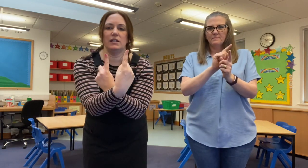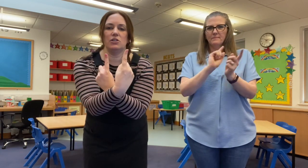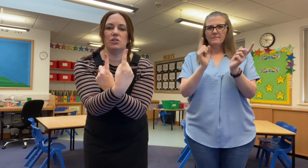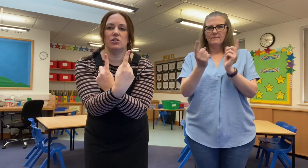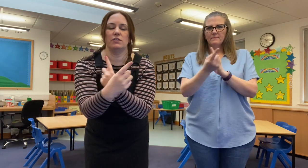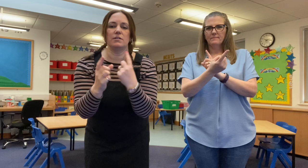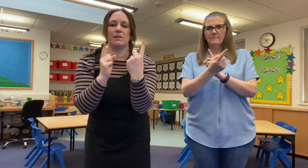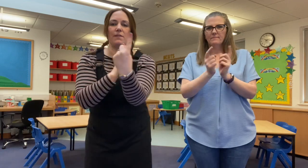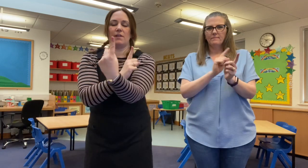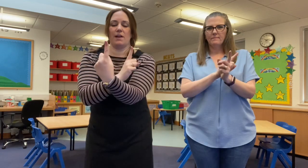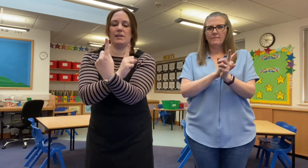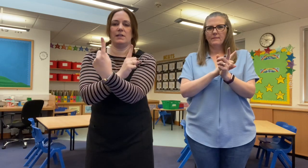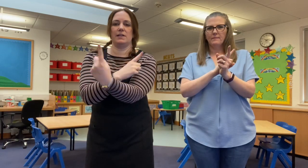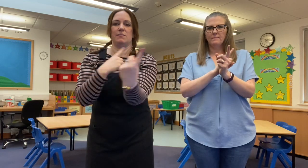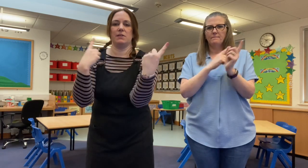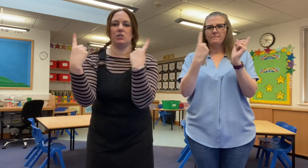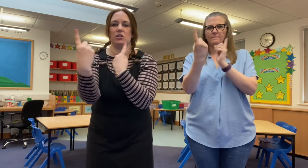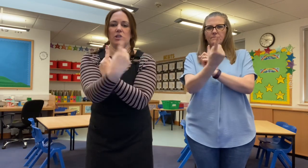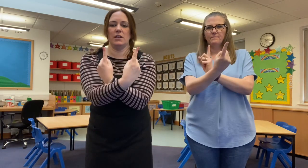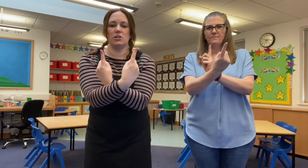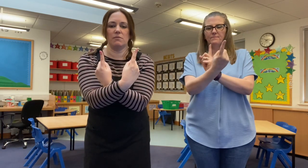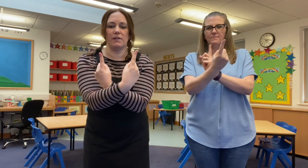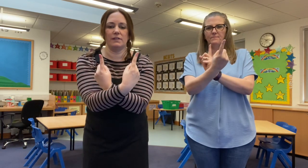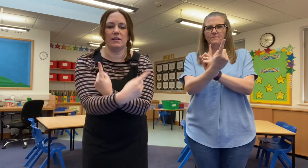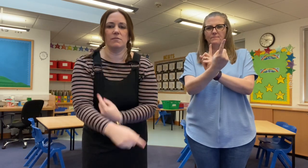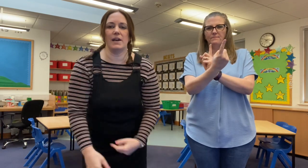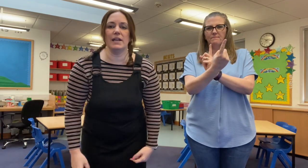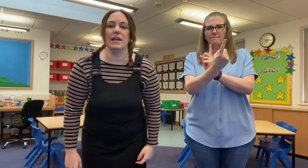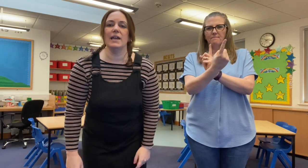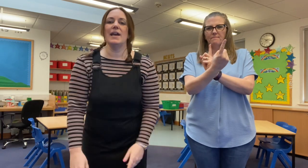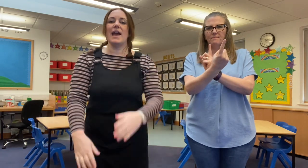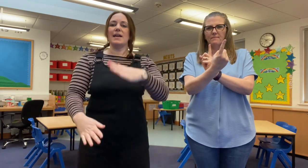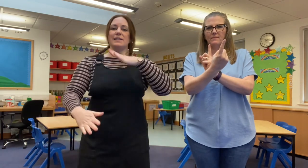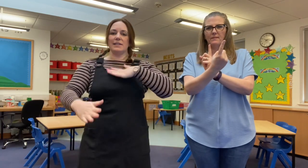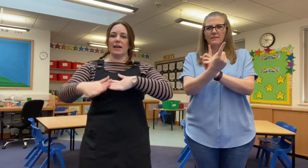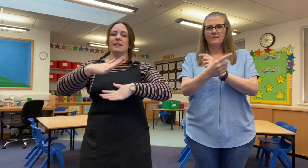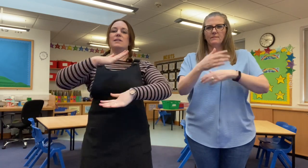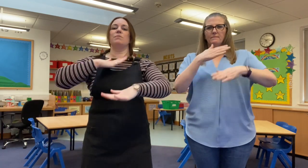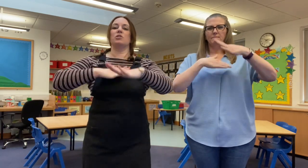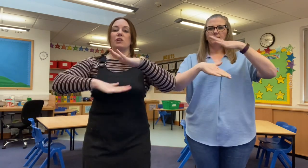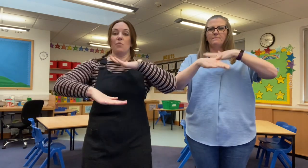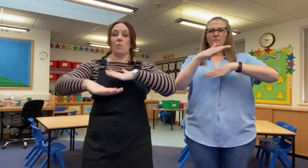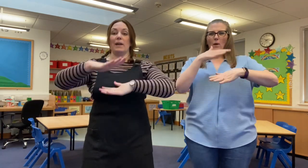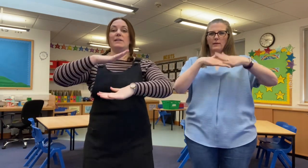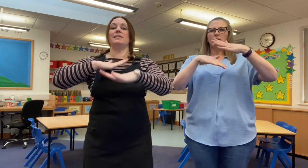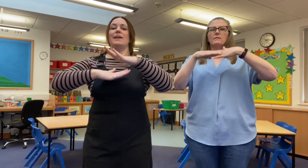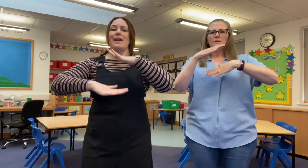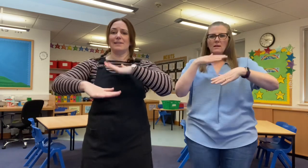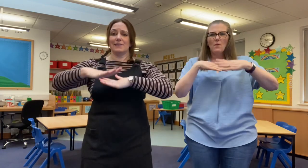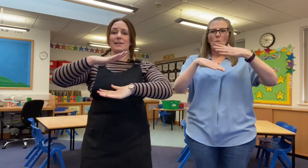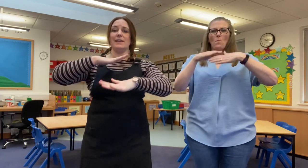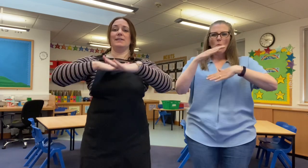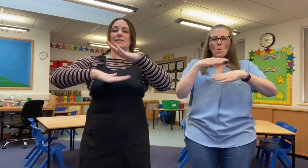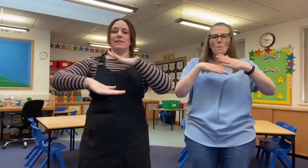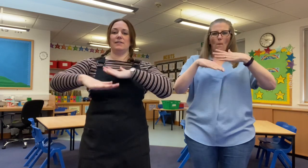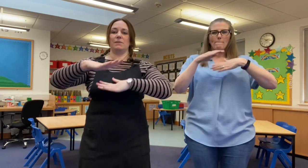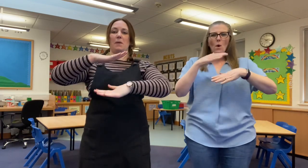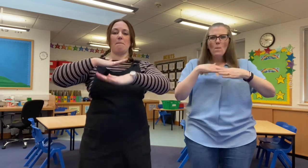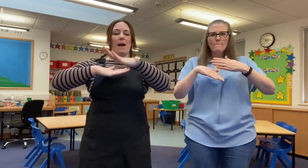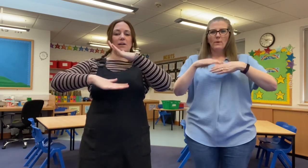Change. So we have our hands like this and we change them around the other way. Hesitate, we're just gonna wait. Hesitate, so we go